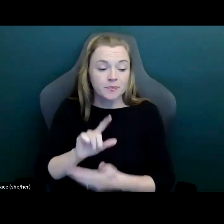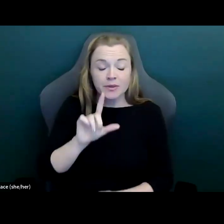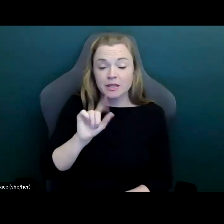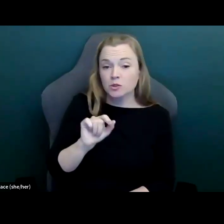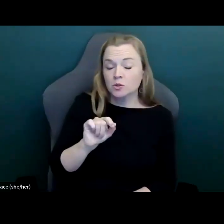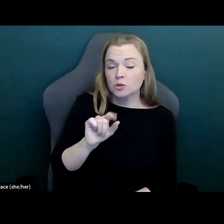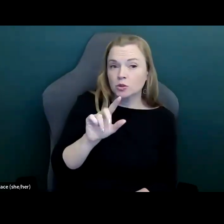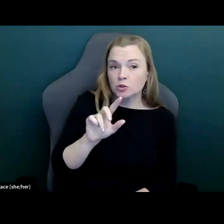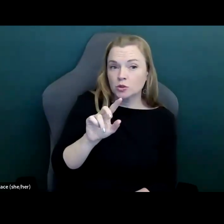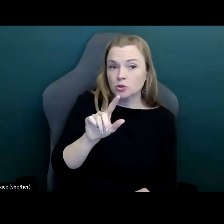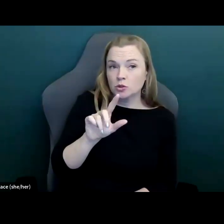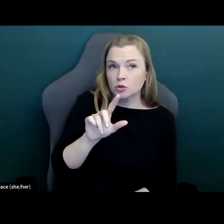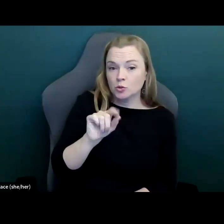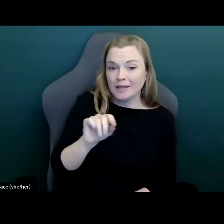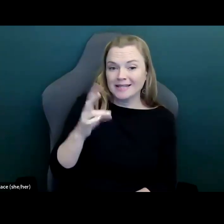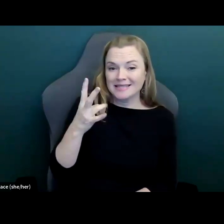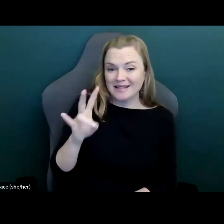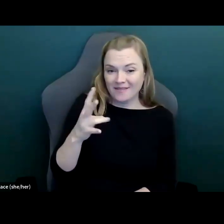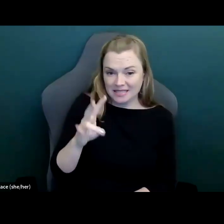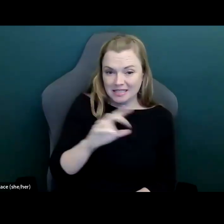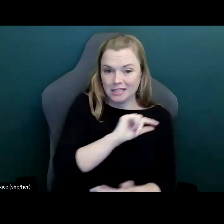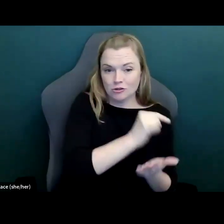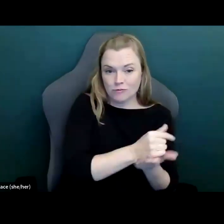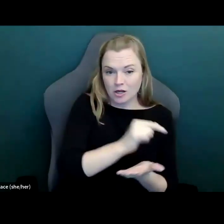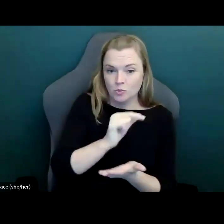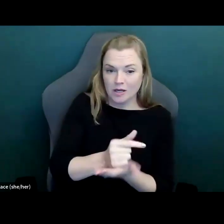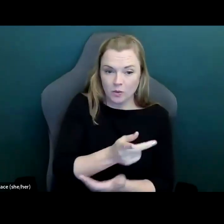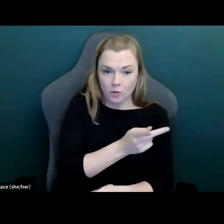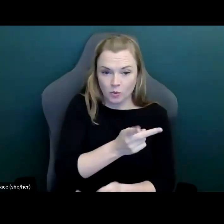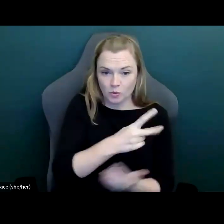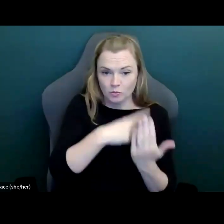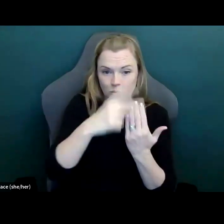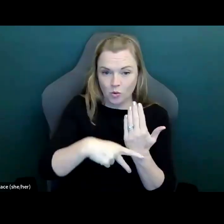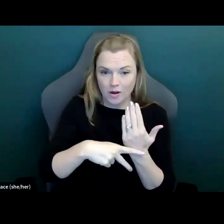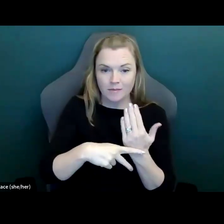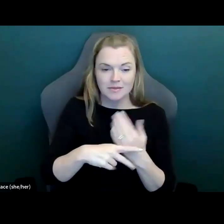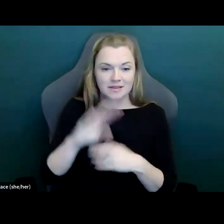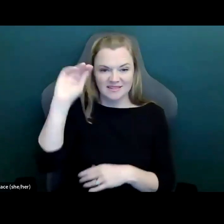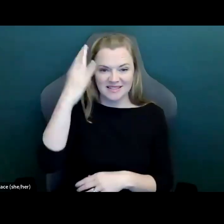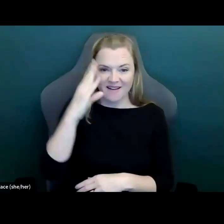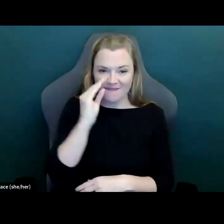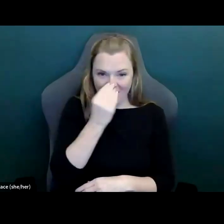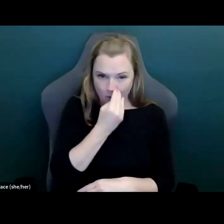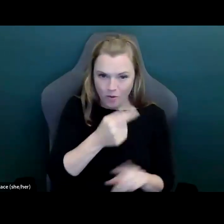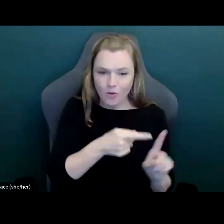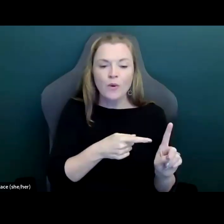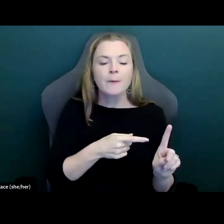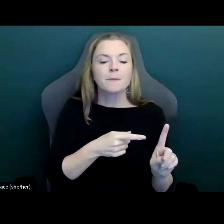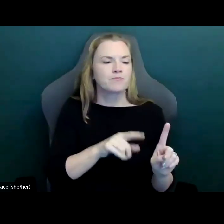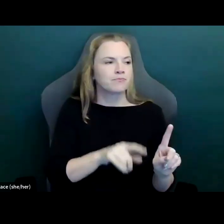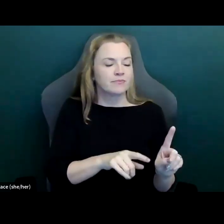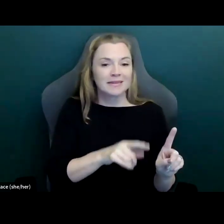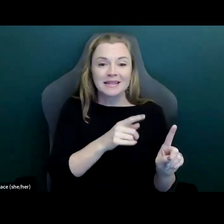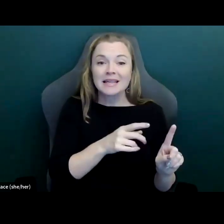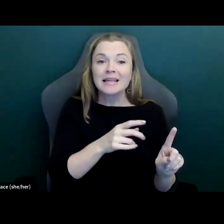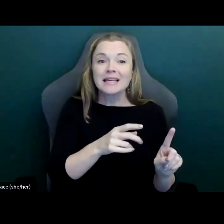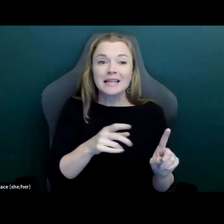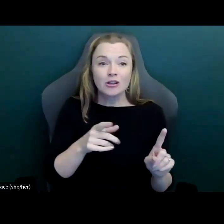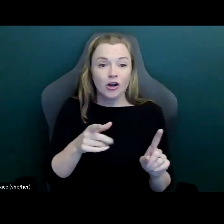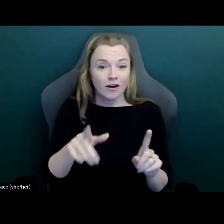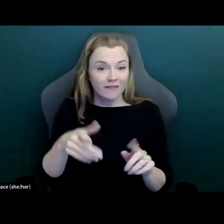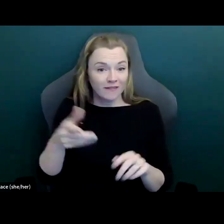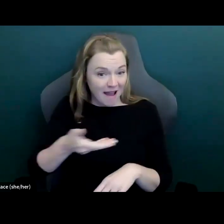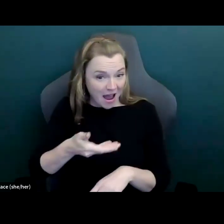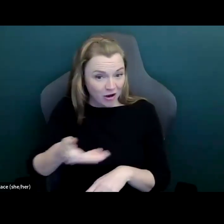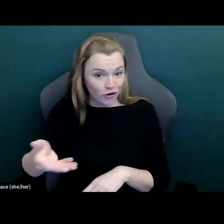from both the Sunflower Bakery and Sunflower Cafe training programs, both of which were great, Nick got a job at the Harris Teeter Deli as a